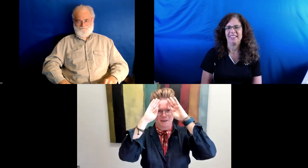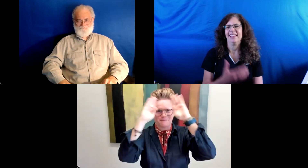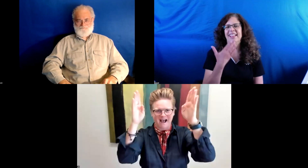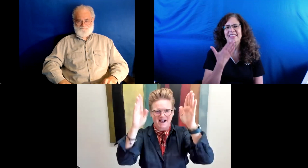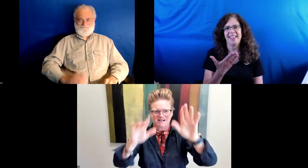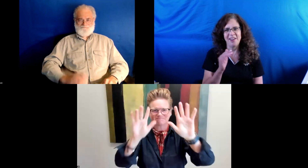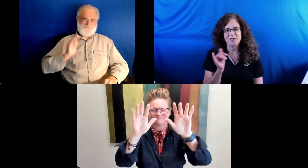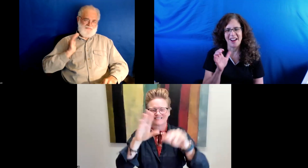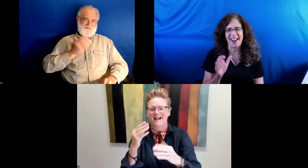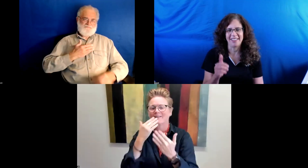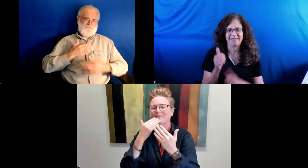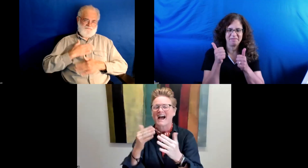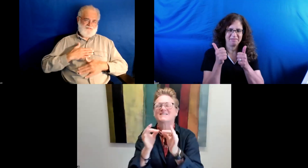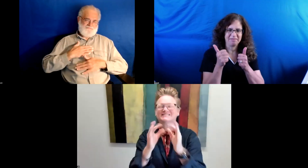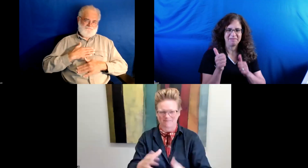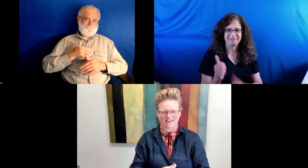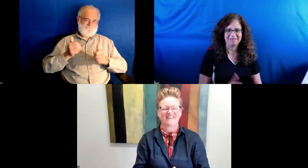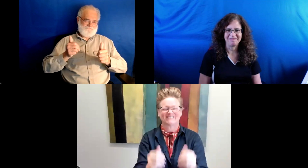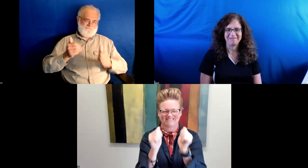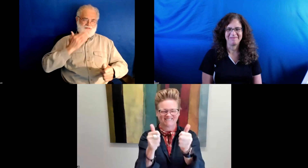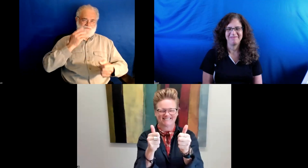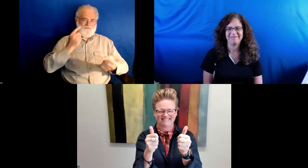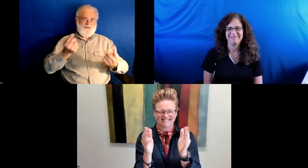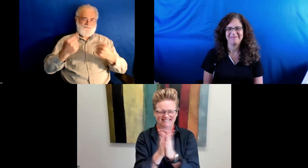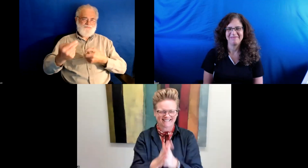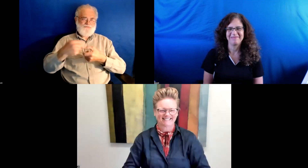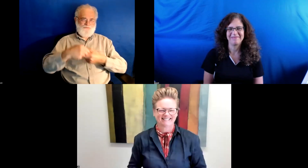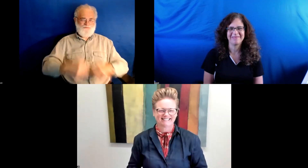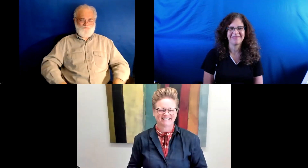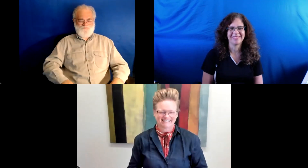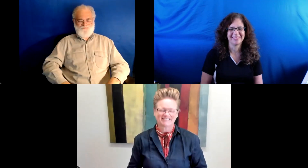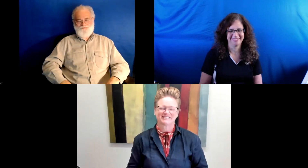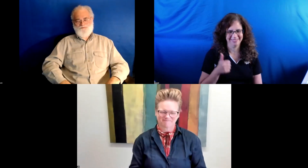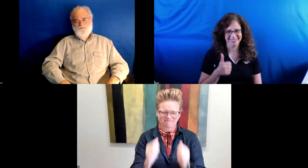Thank you, Brenda, Lon. Bye-bye, everybody. And thank you, interpreter.